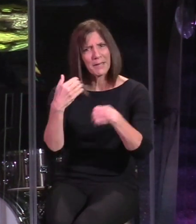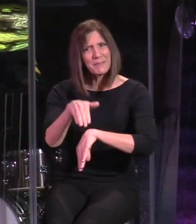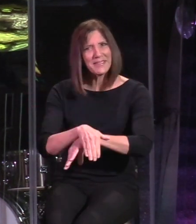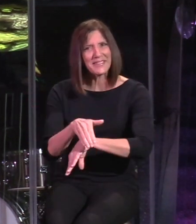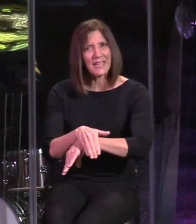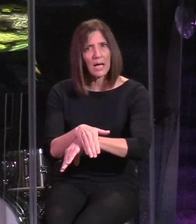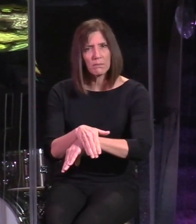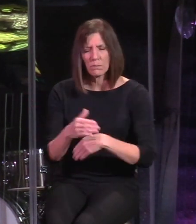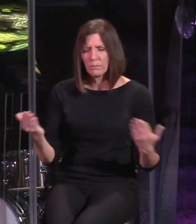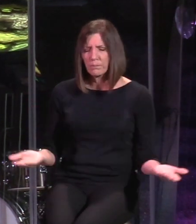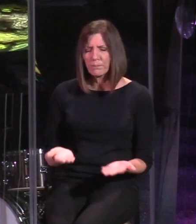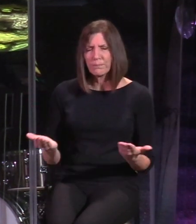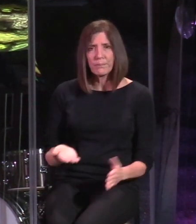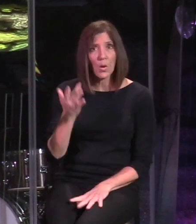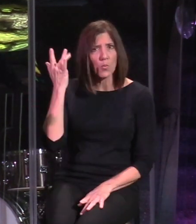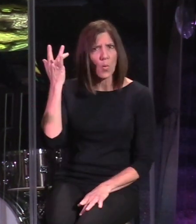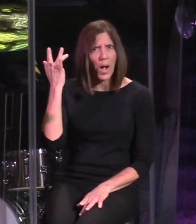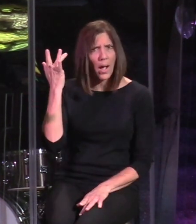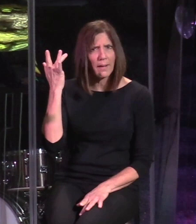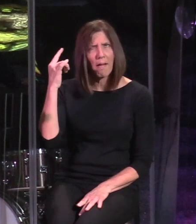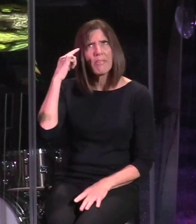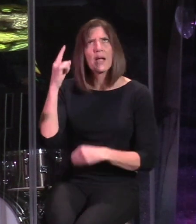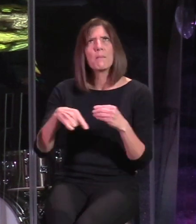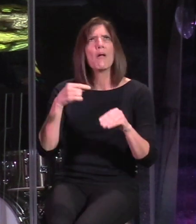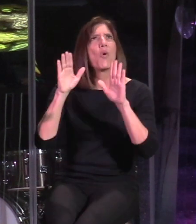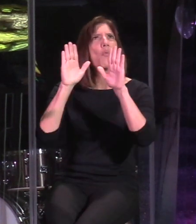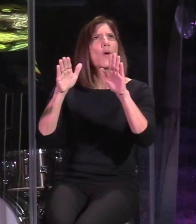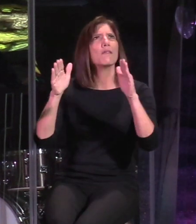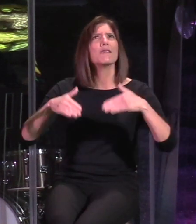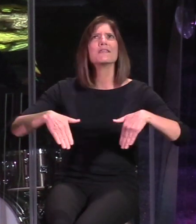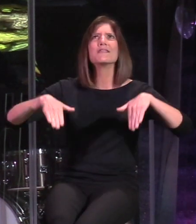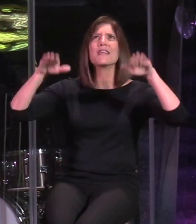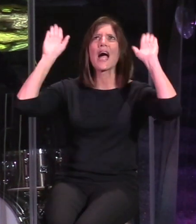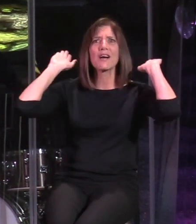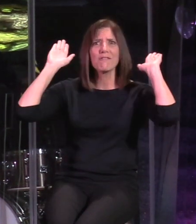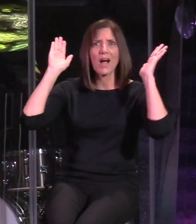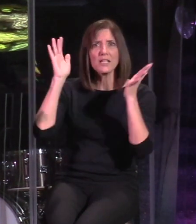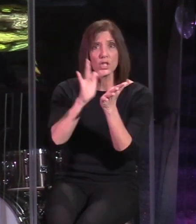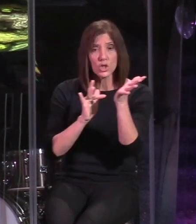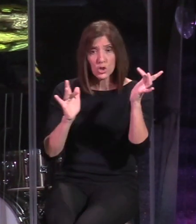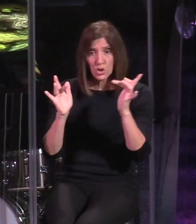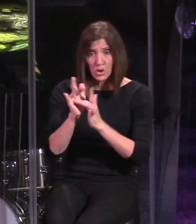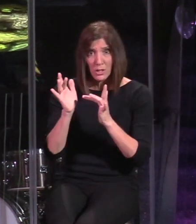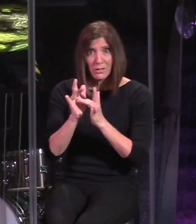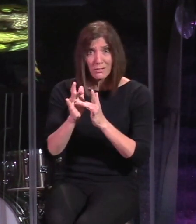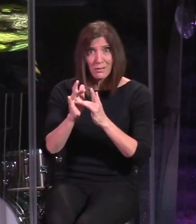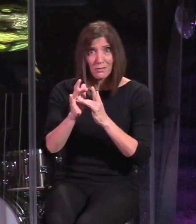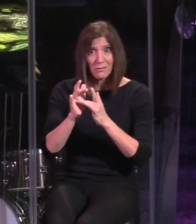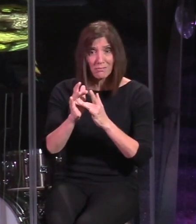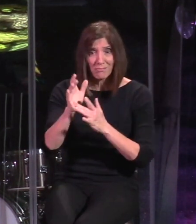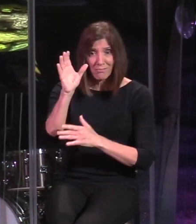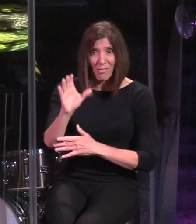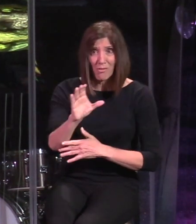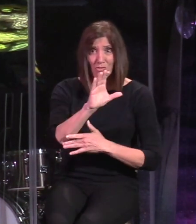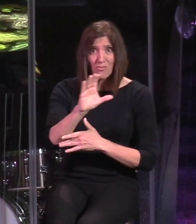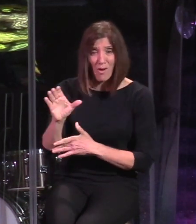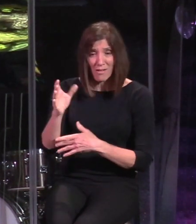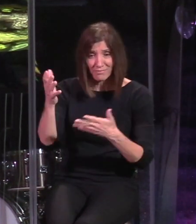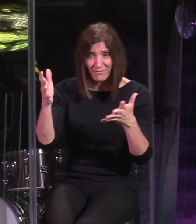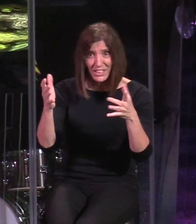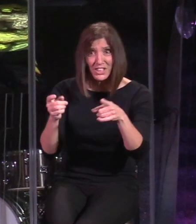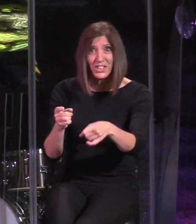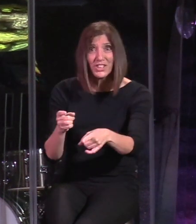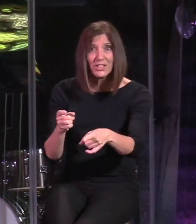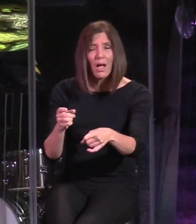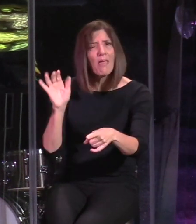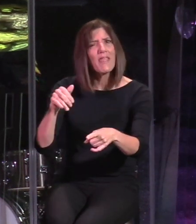evening to reflect on the incredible sacrifice that was made by Jesus of Nazareth on the cross. His sacrifice